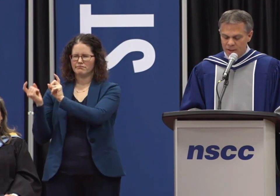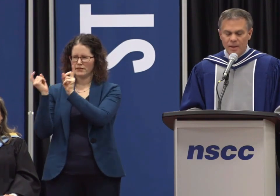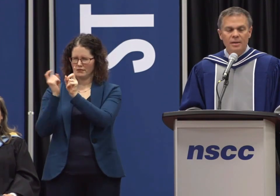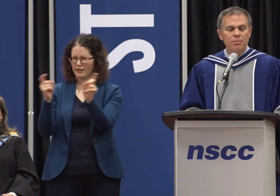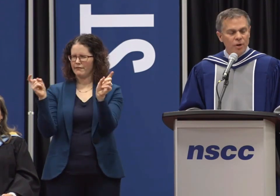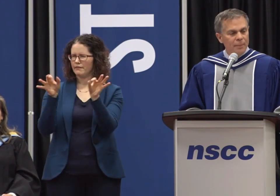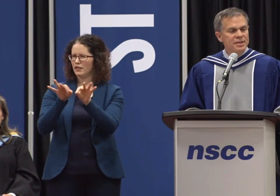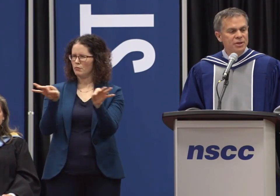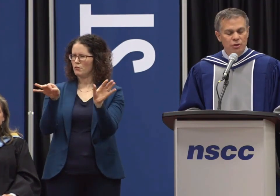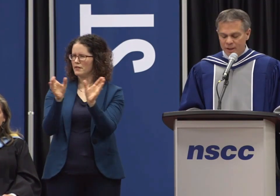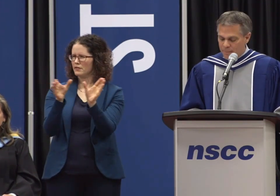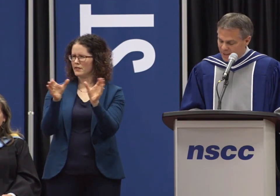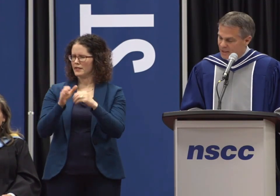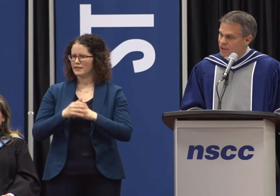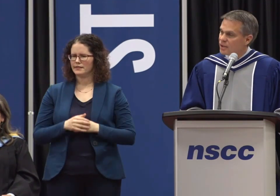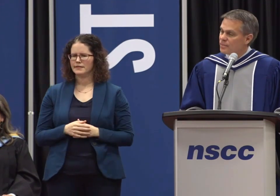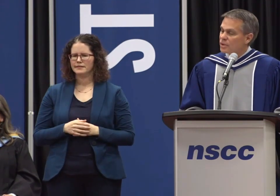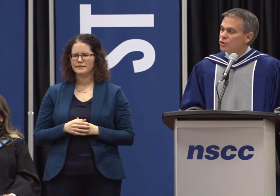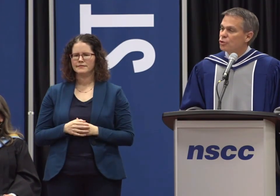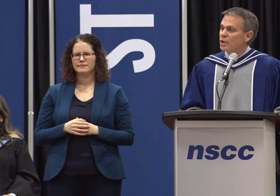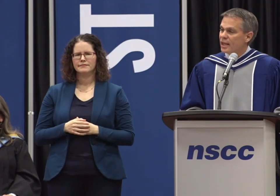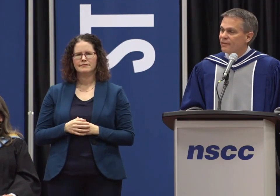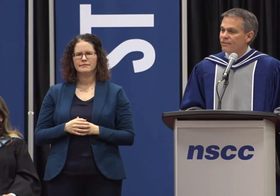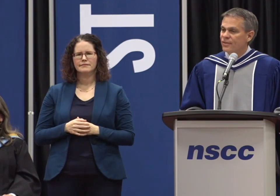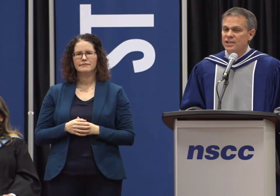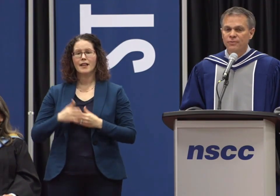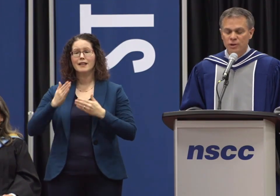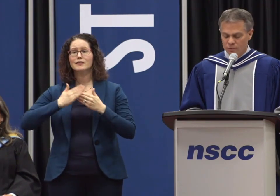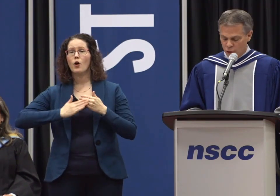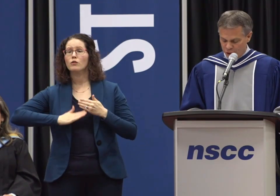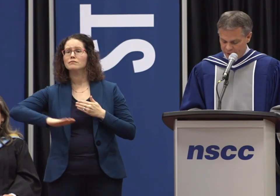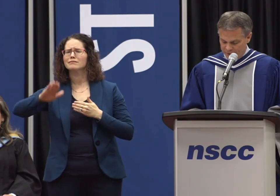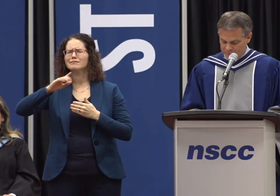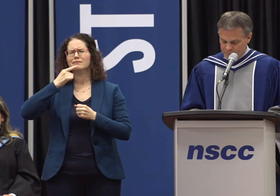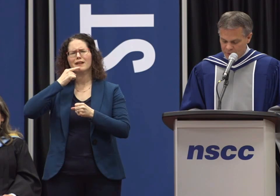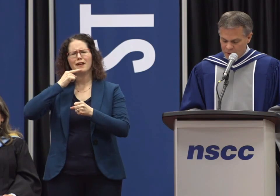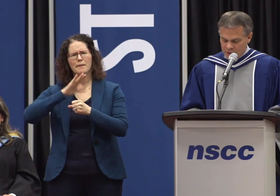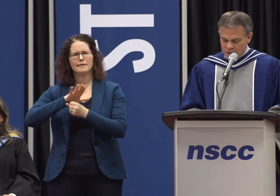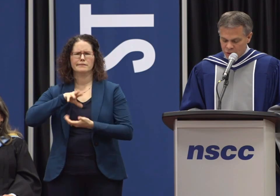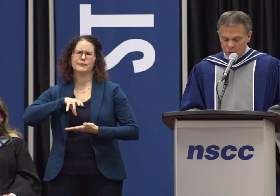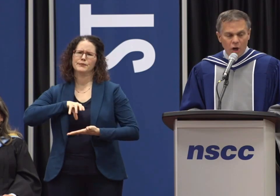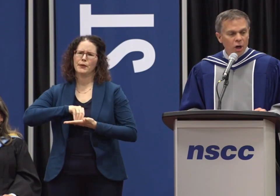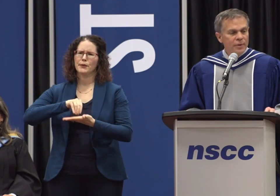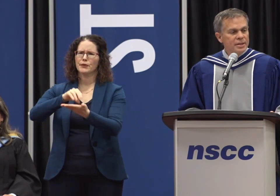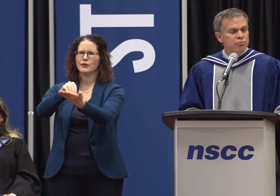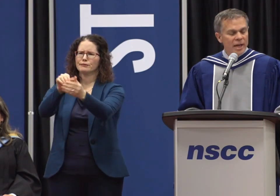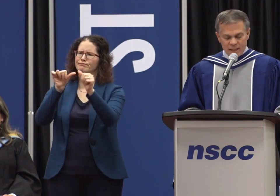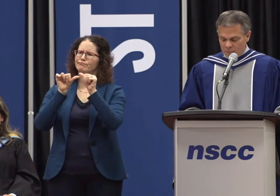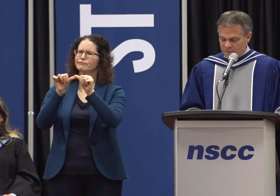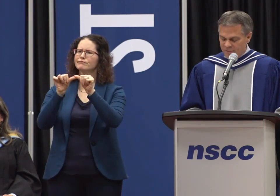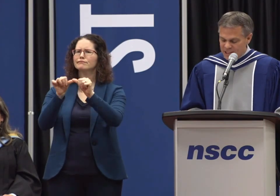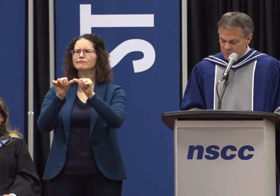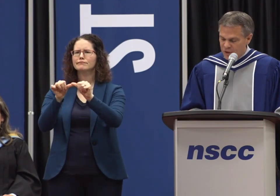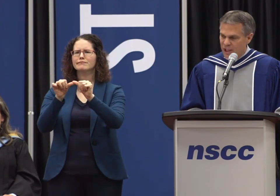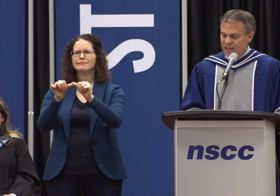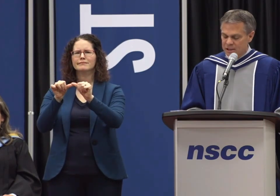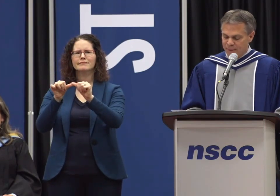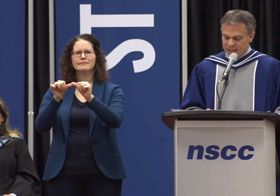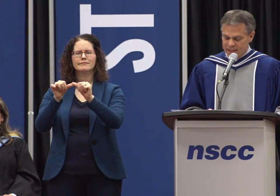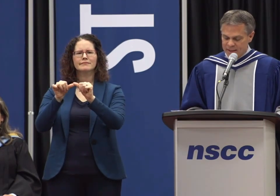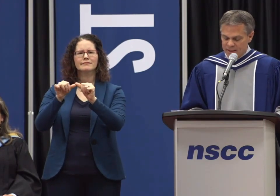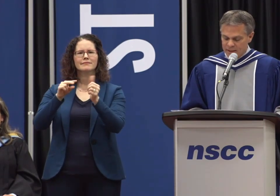please promise that you'll commit to a life that's full of learning. So you're always ready when faced with